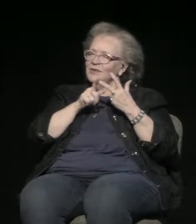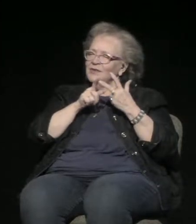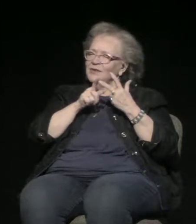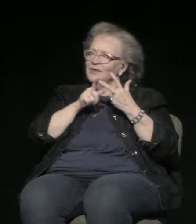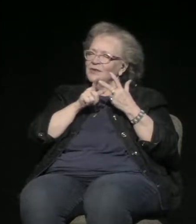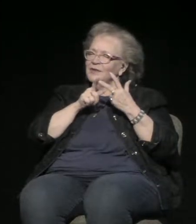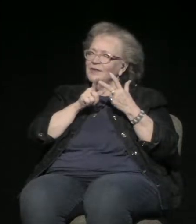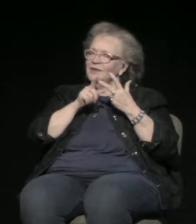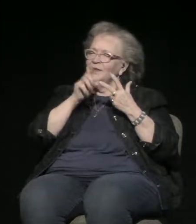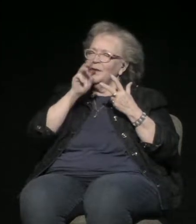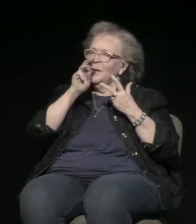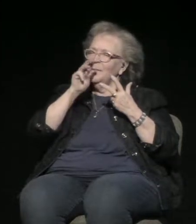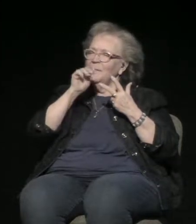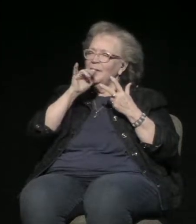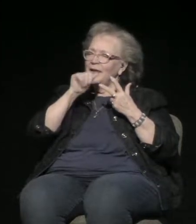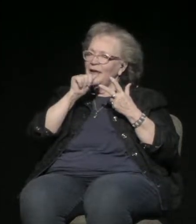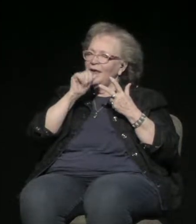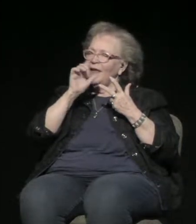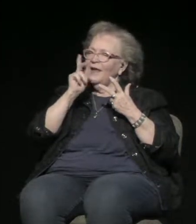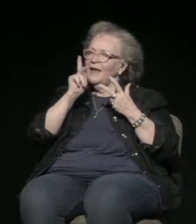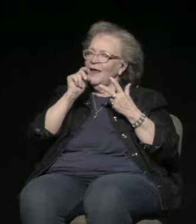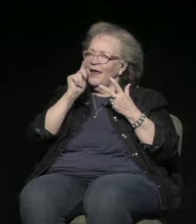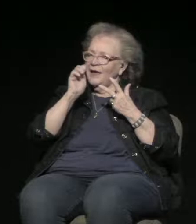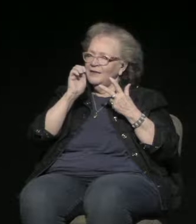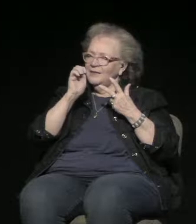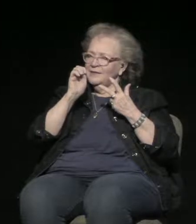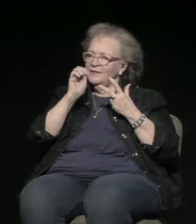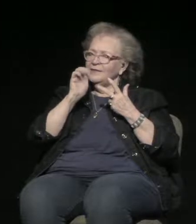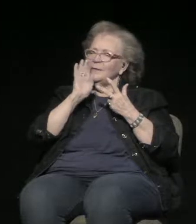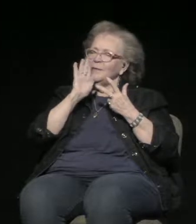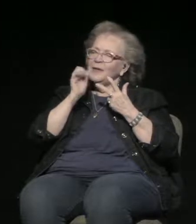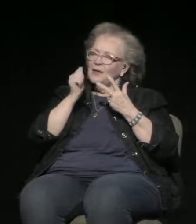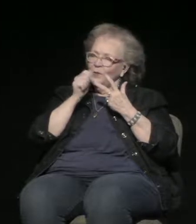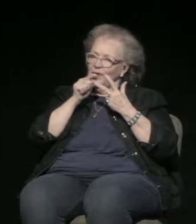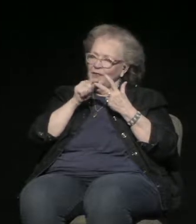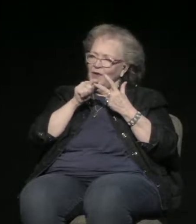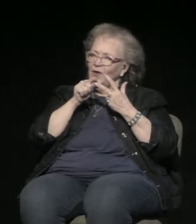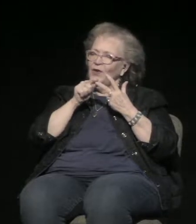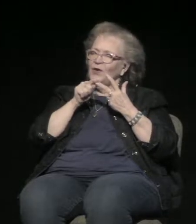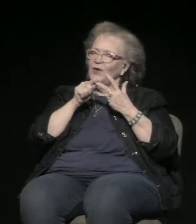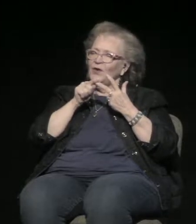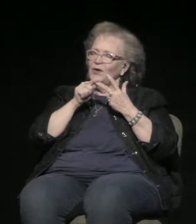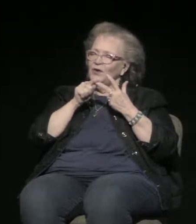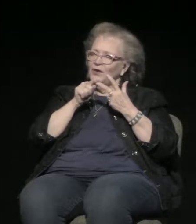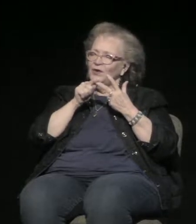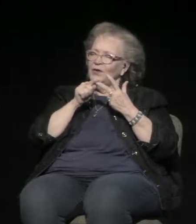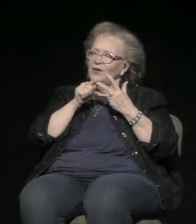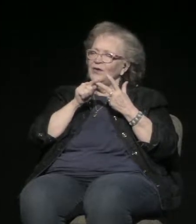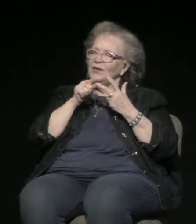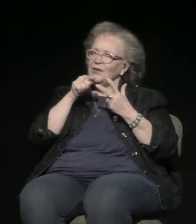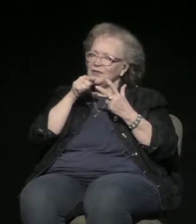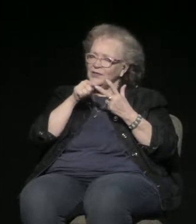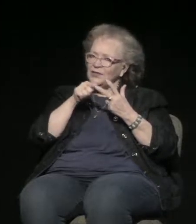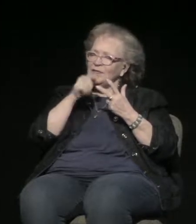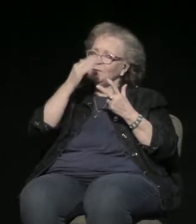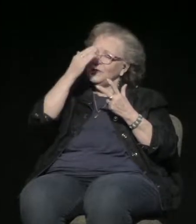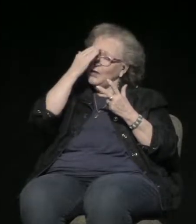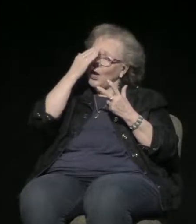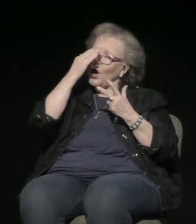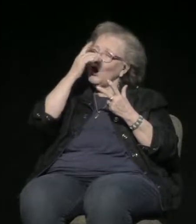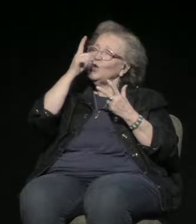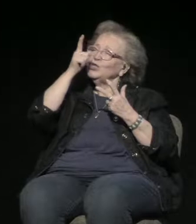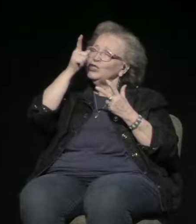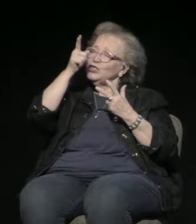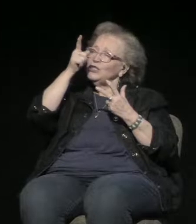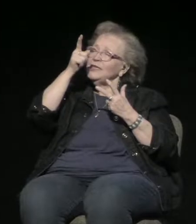Lord we also pray For Mia Kate Lord that you would be With her That Lord she That she would know That she is a